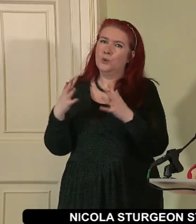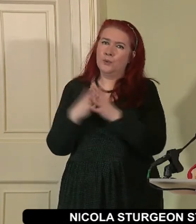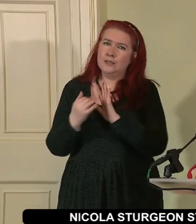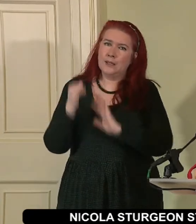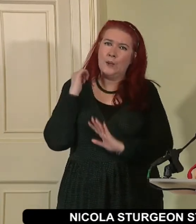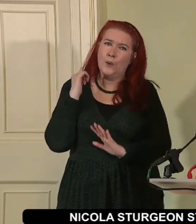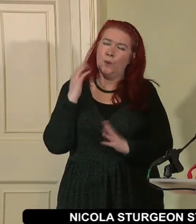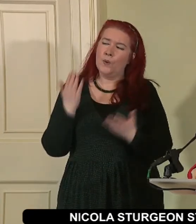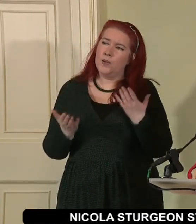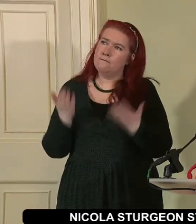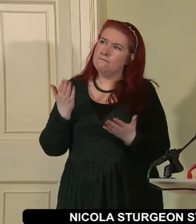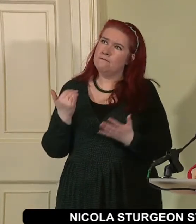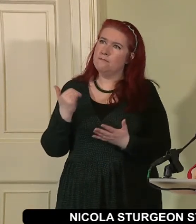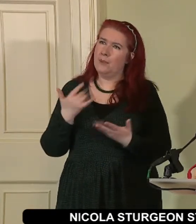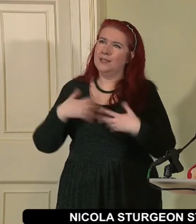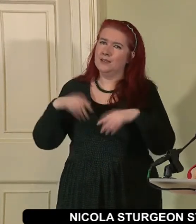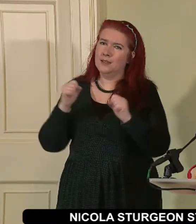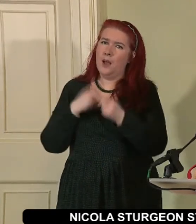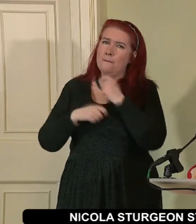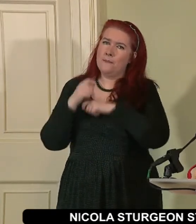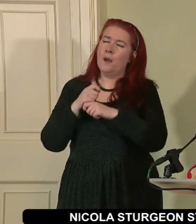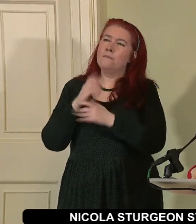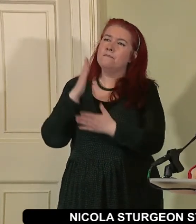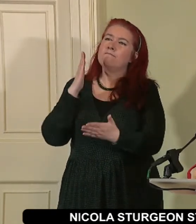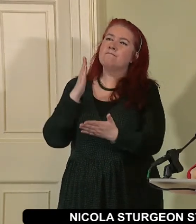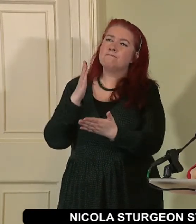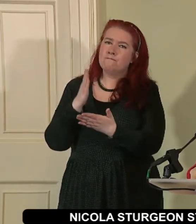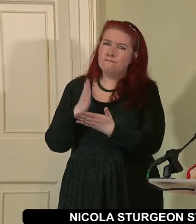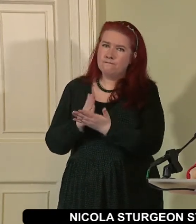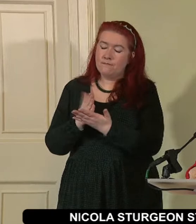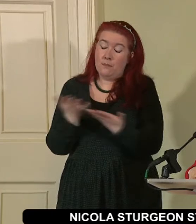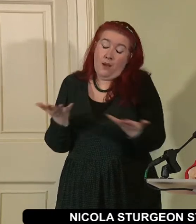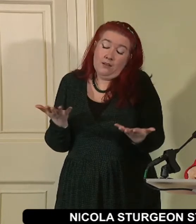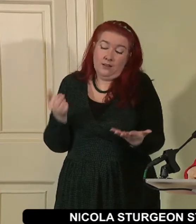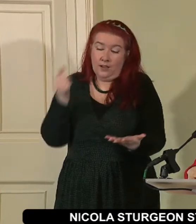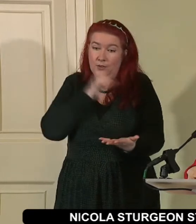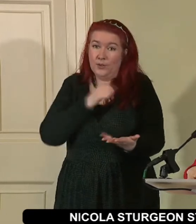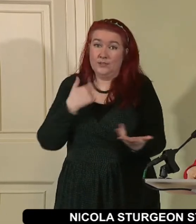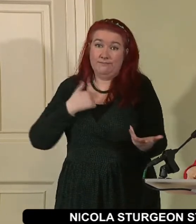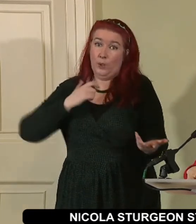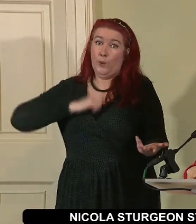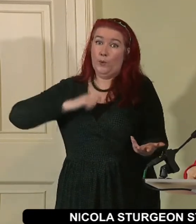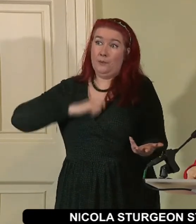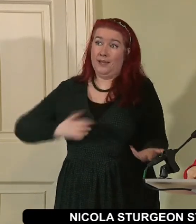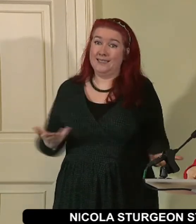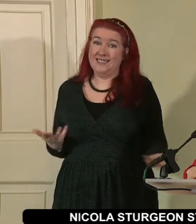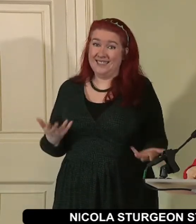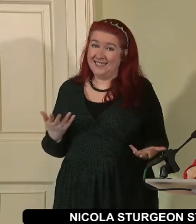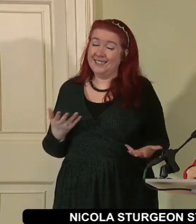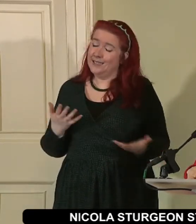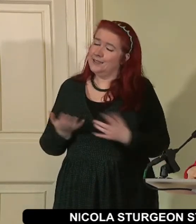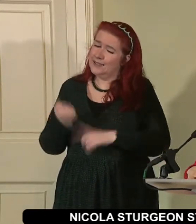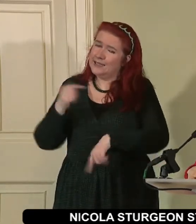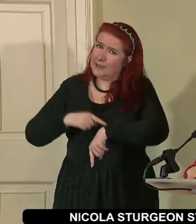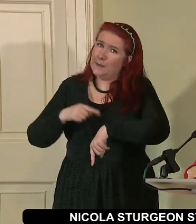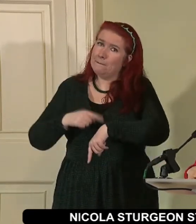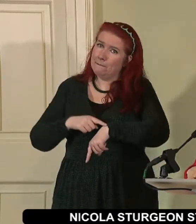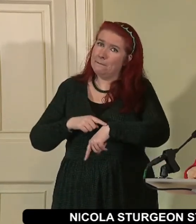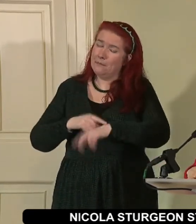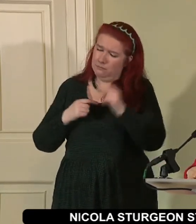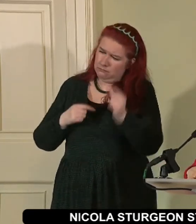started to crystallise a bit more, but it inevitably, again, here's the human thing, it always takes you a bit of time, I think,